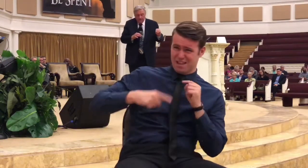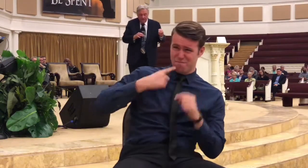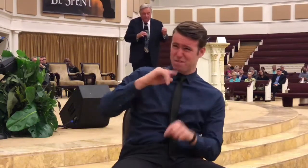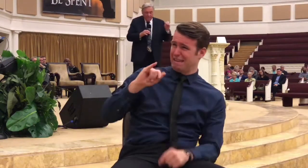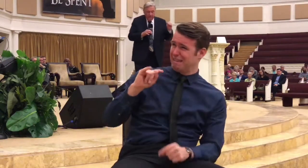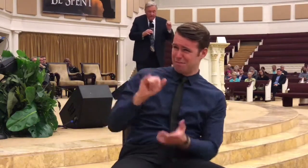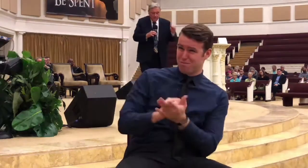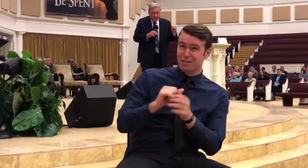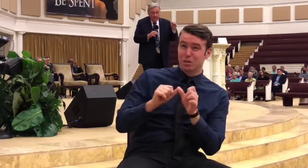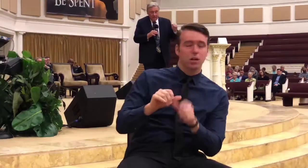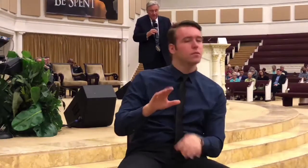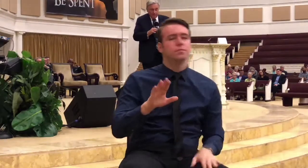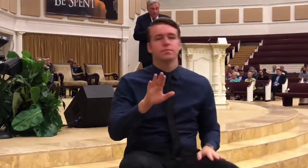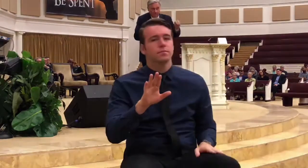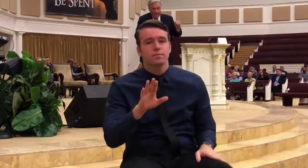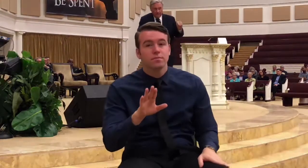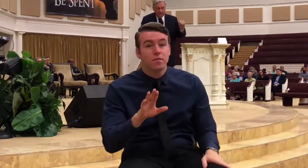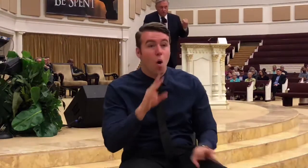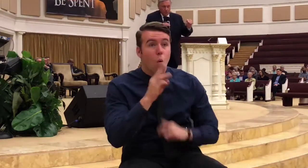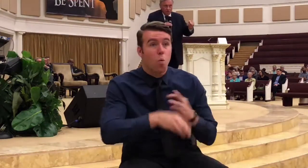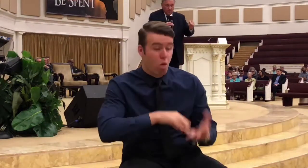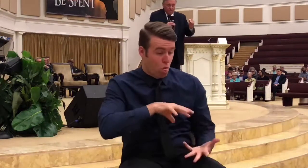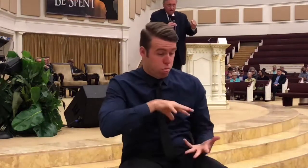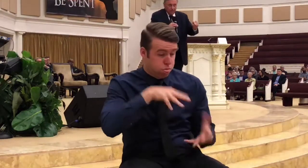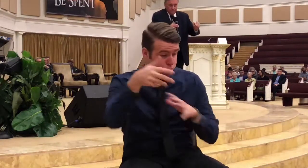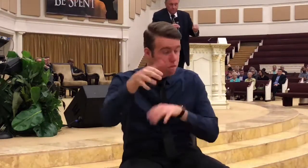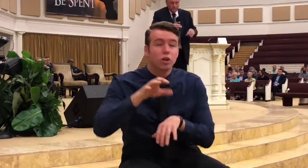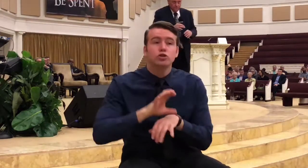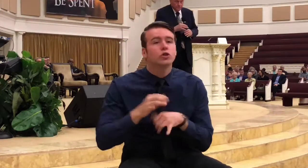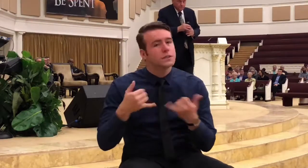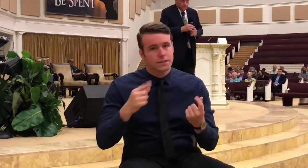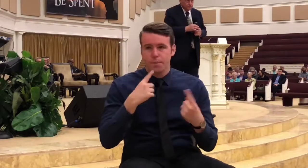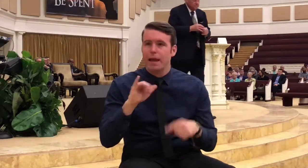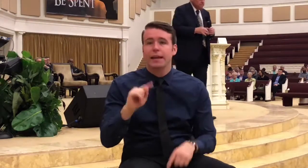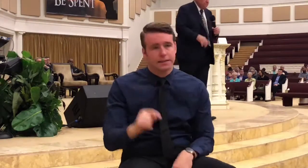tell you, things cannot get so bad that the church can't make it.